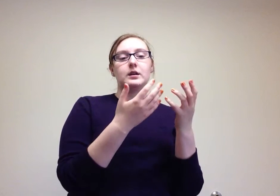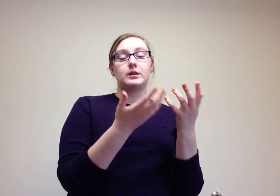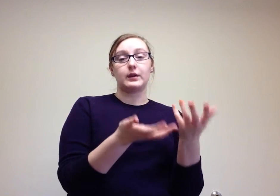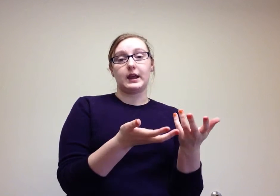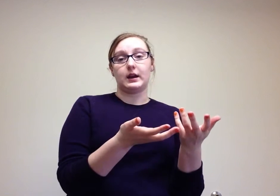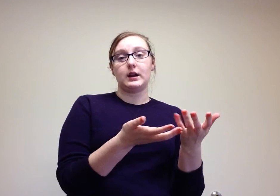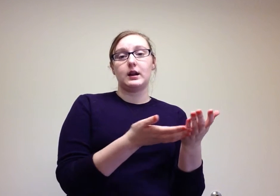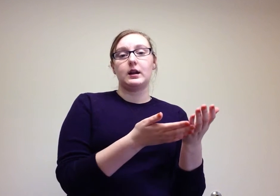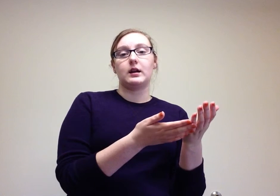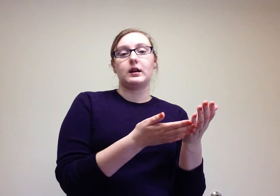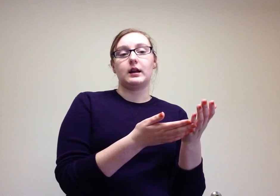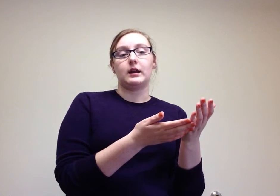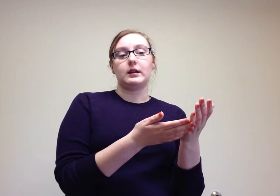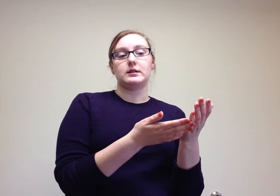the cocaine,